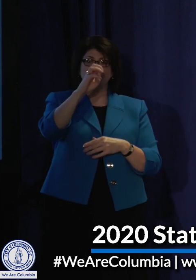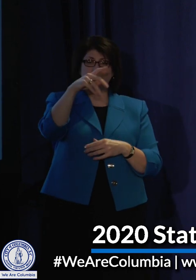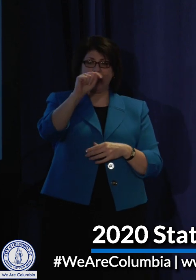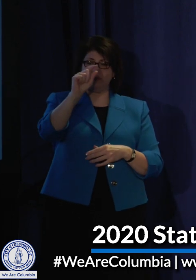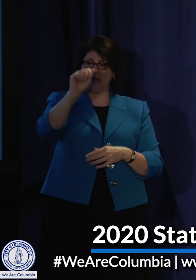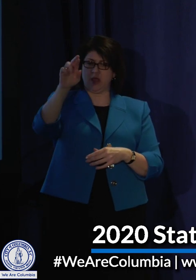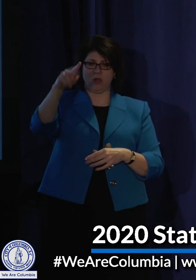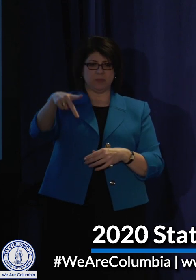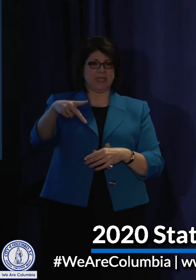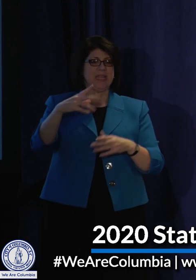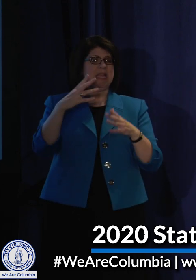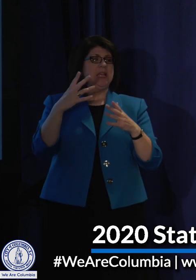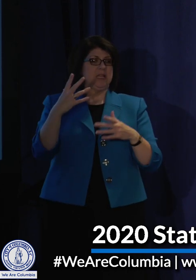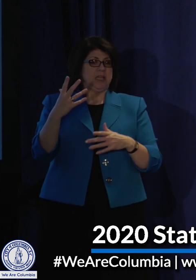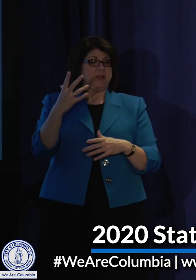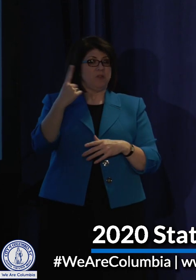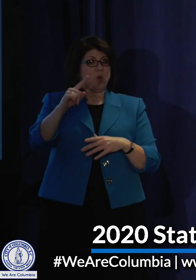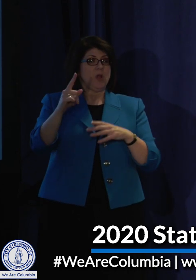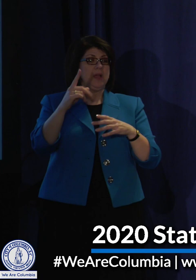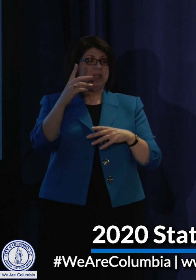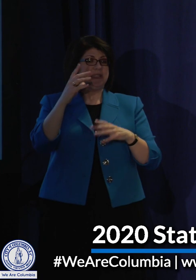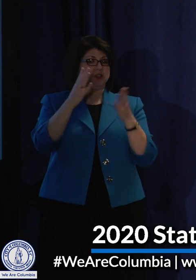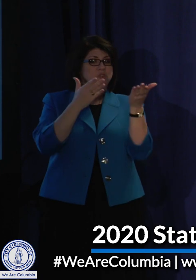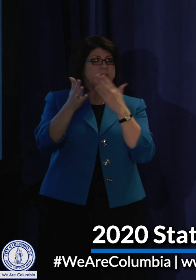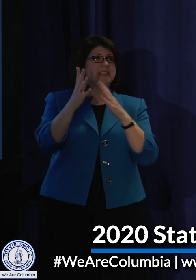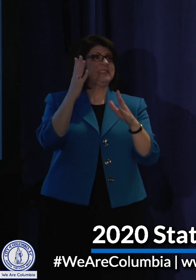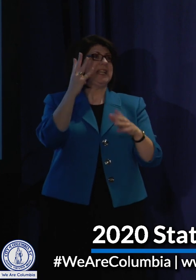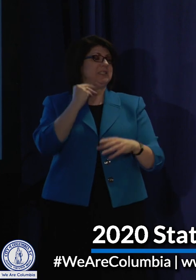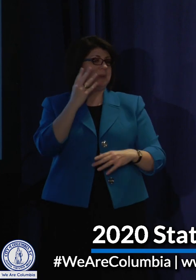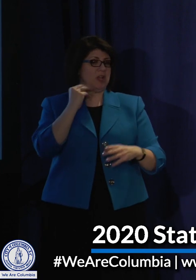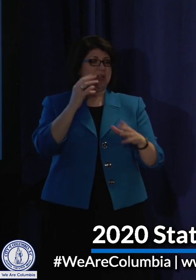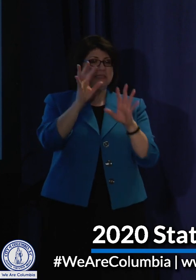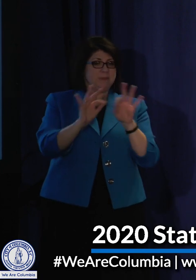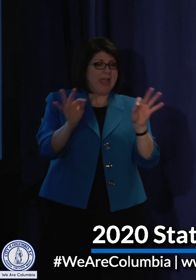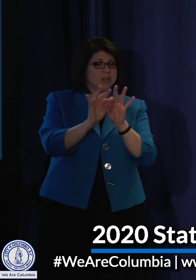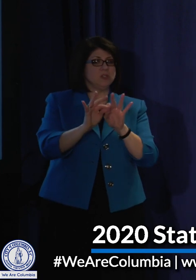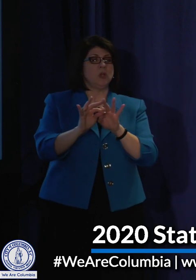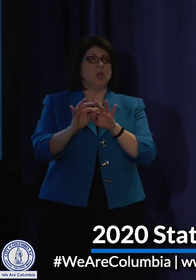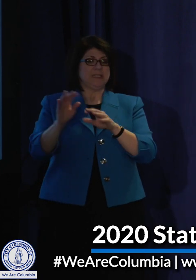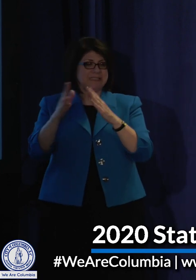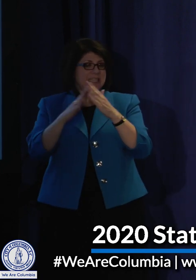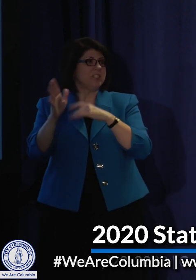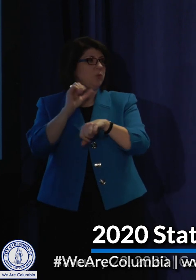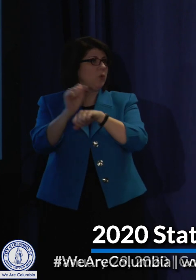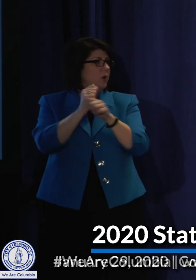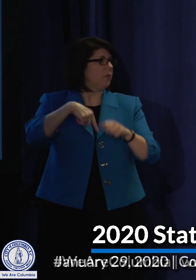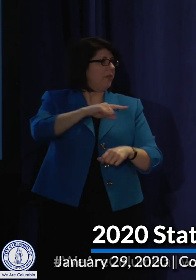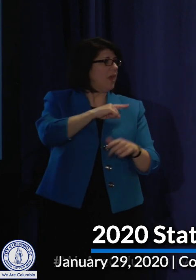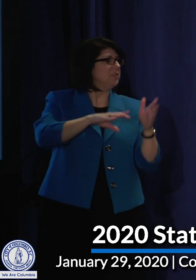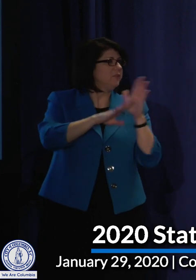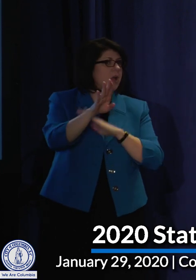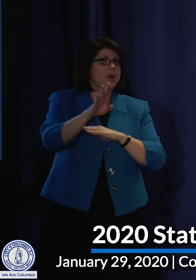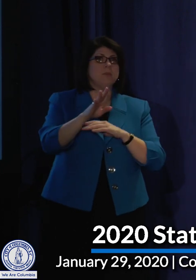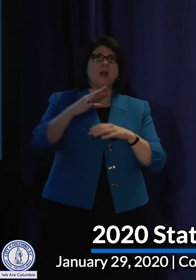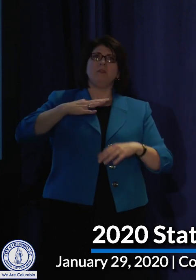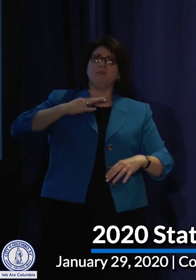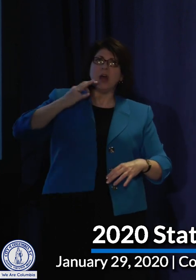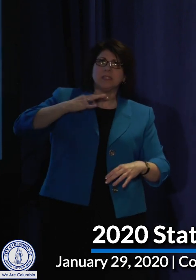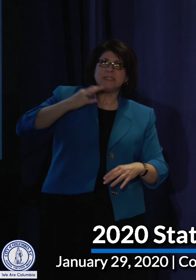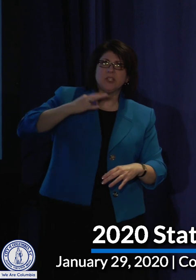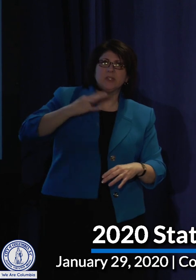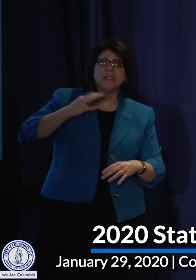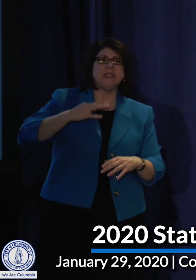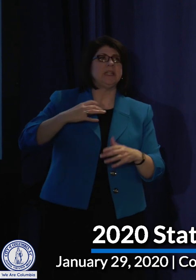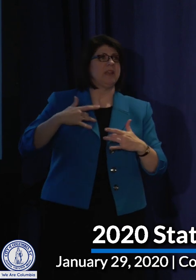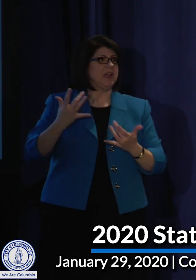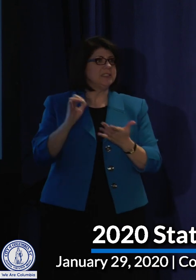Cities of Service Experience Matters competition. Cities of Service is going to work with Columbia, with us, to develop volunteering initiatives that